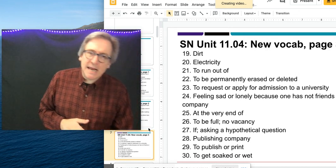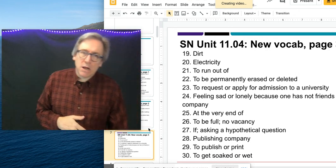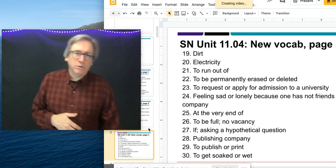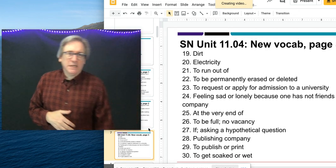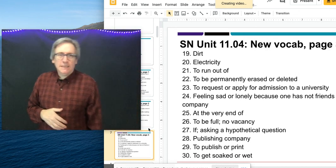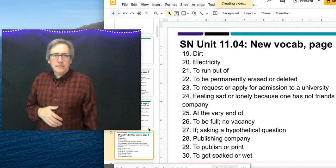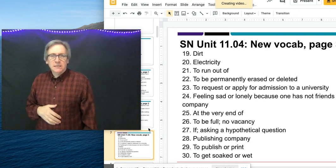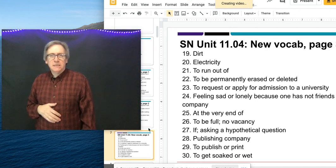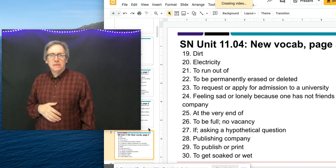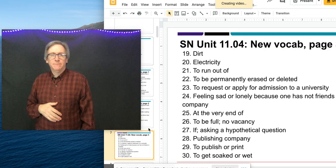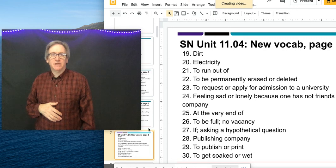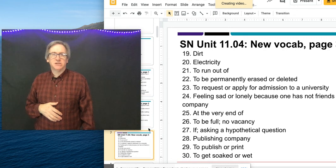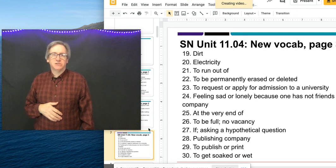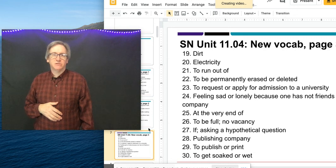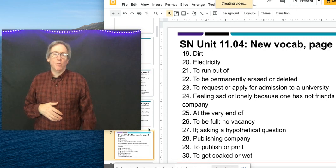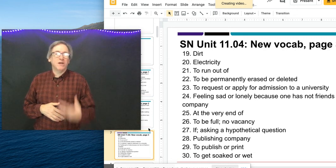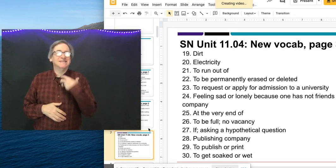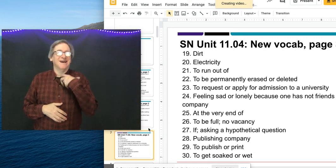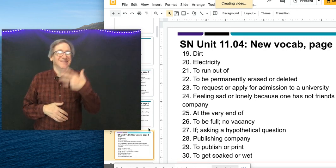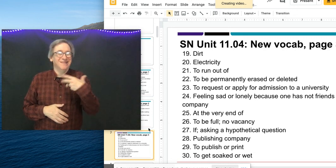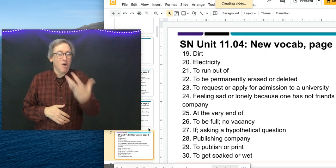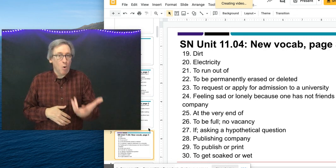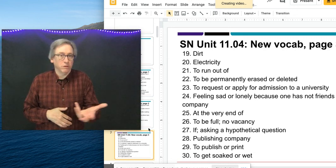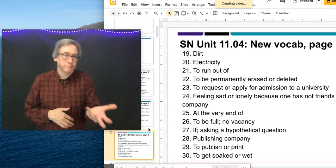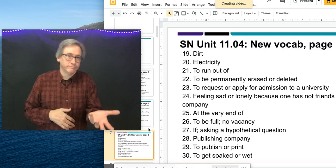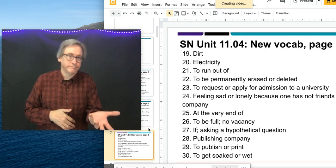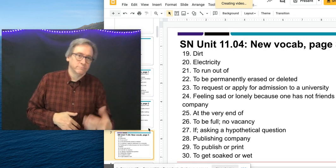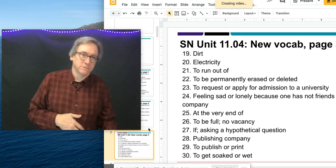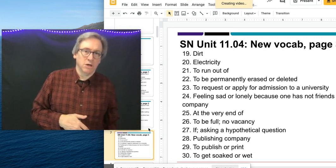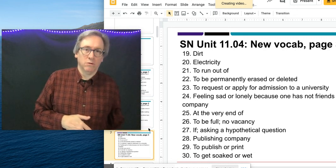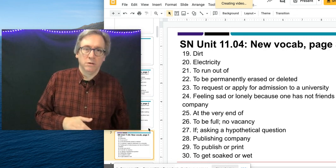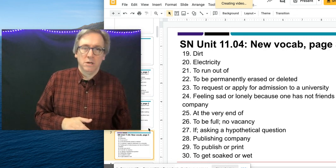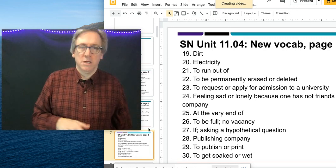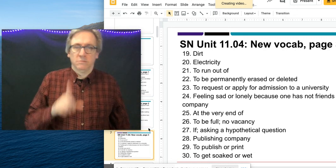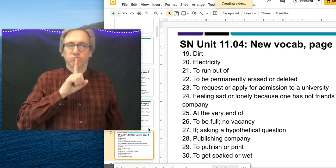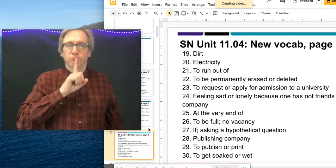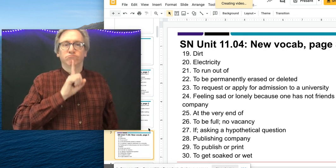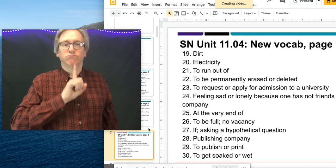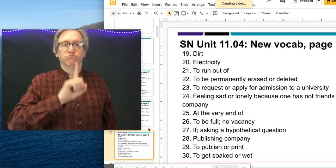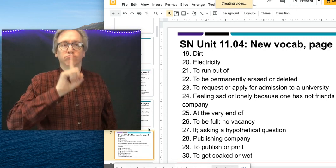Sad and lonely because one is alone. So